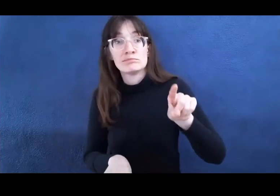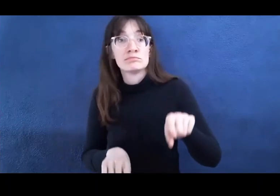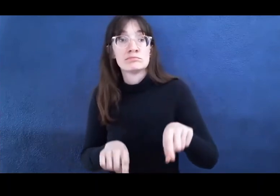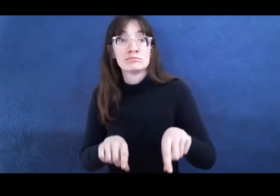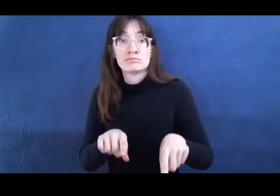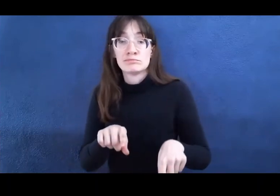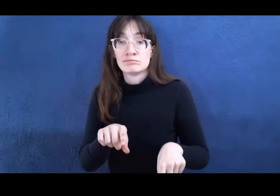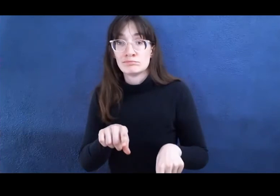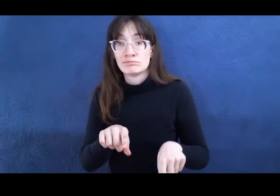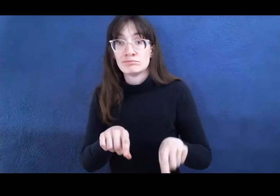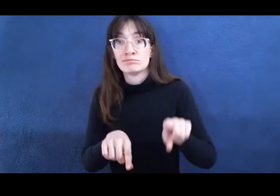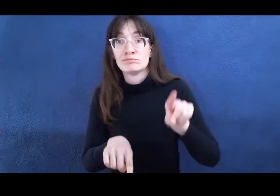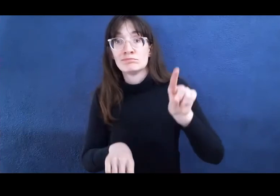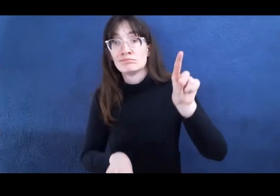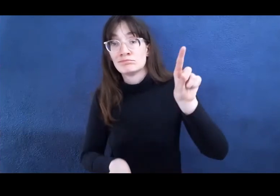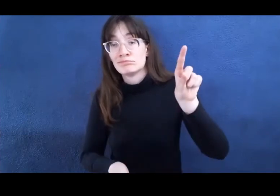leg.